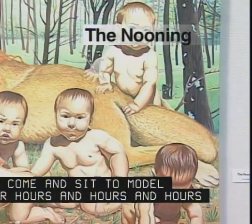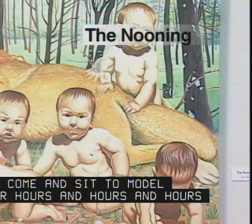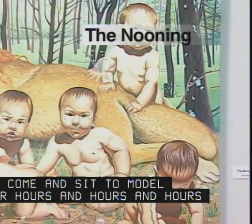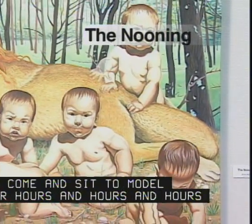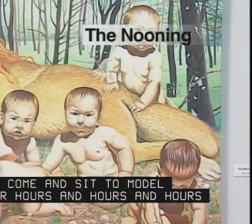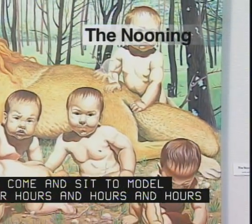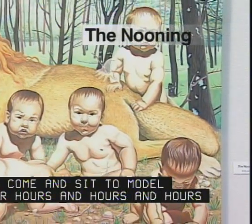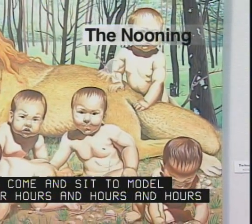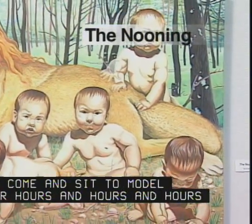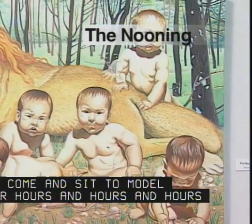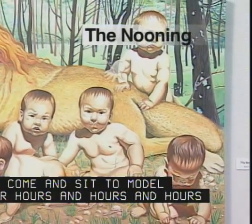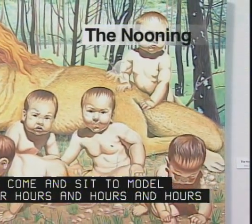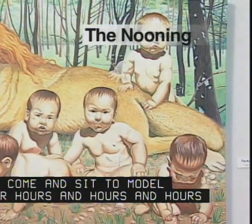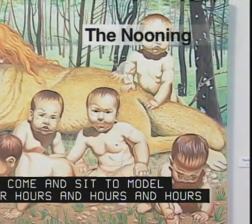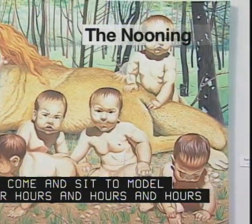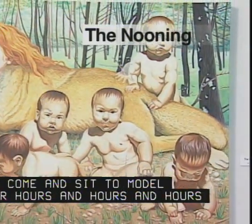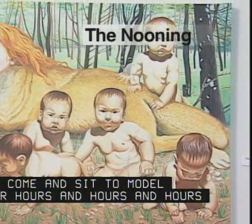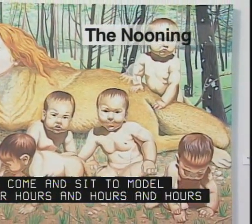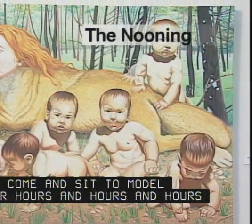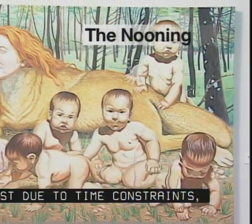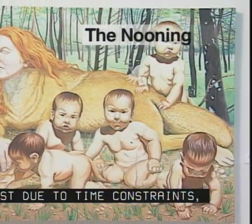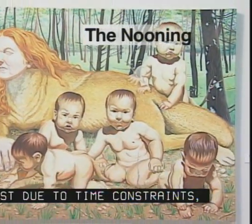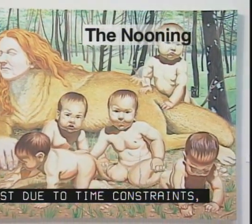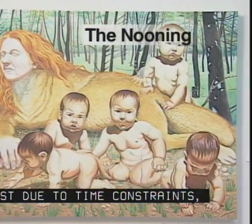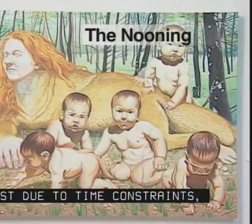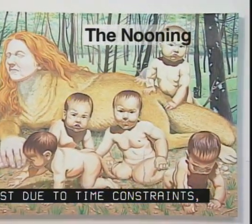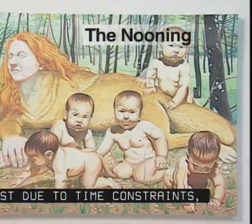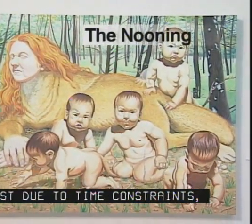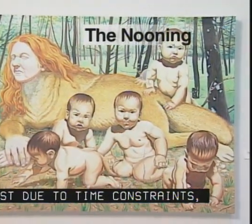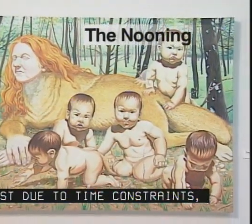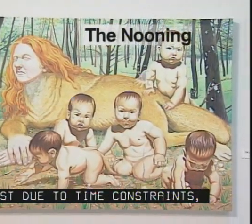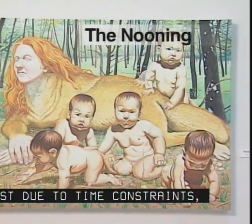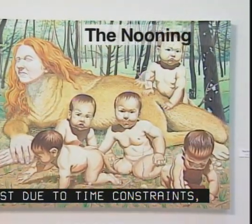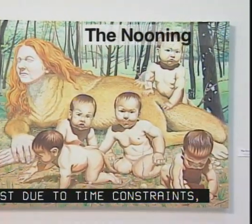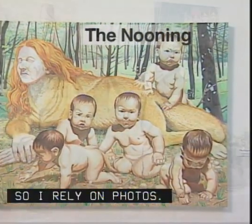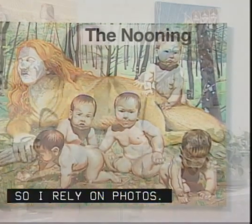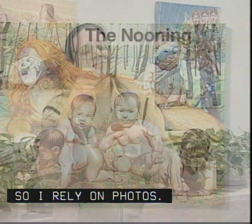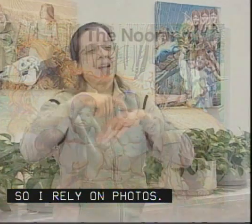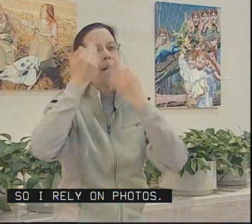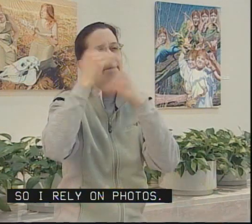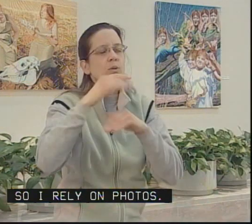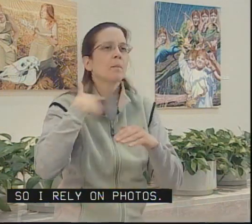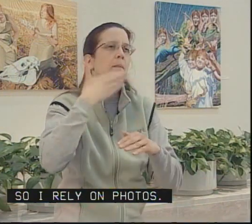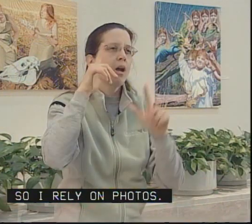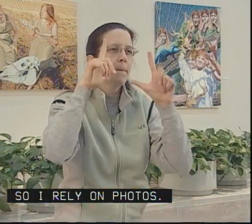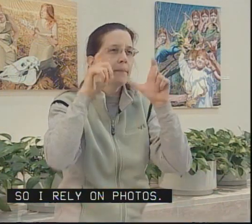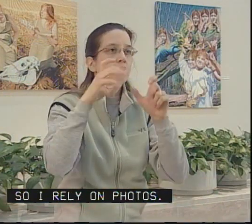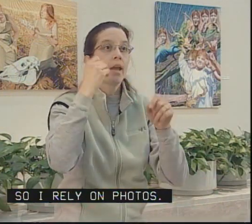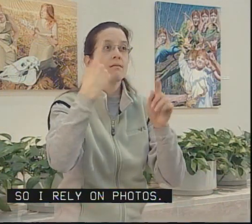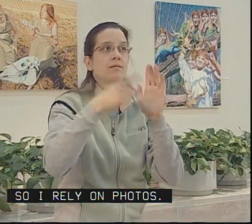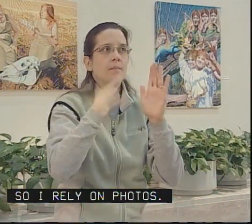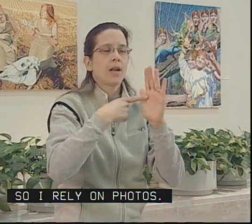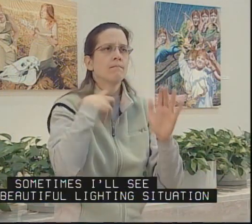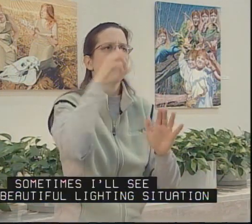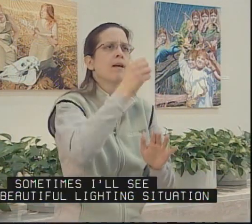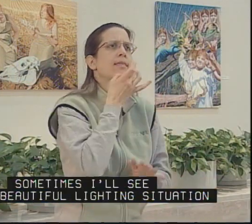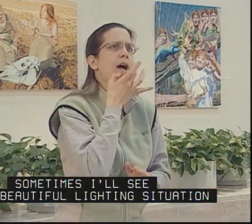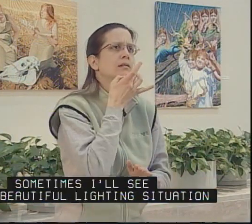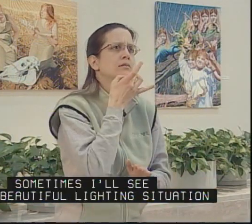and sit to model for hours and hours and hours, just due to time constraints. So I rely on photos. Sometimes I'll